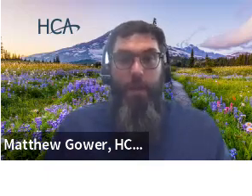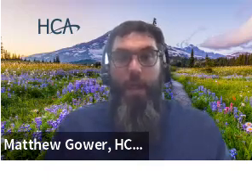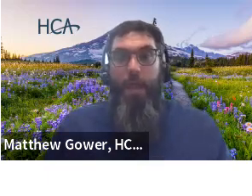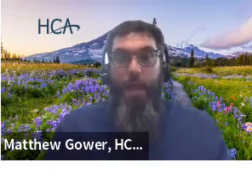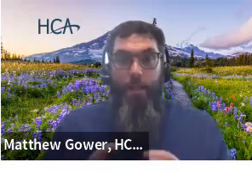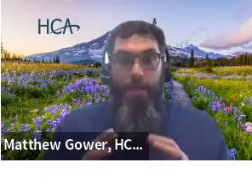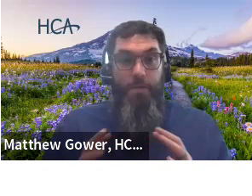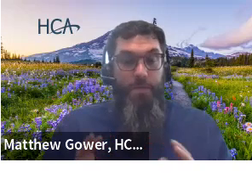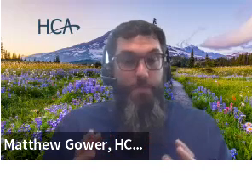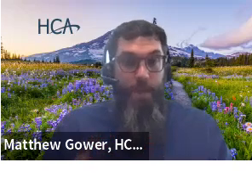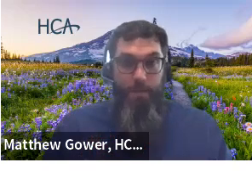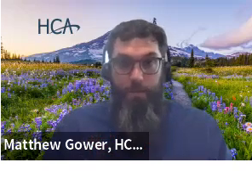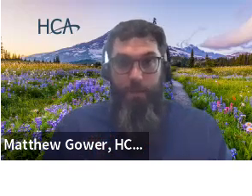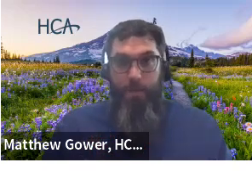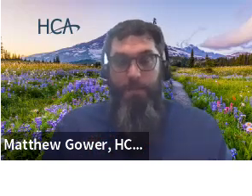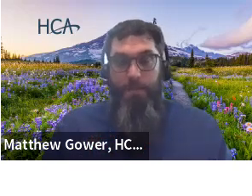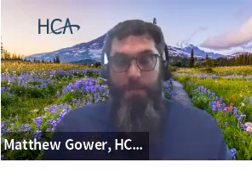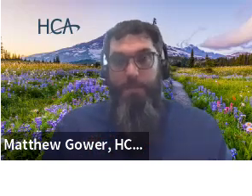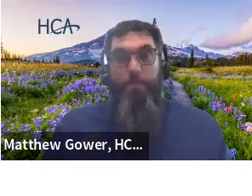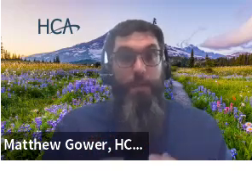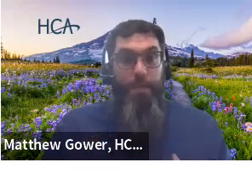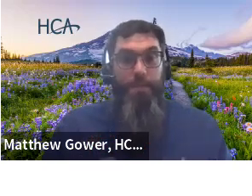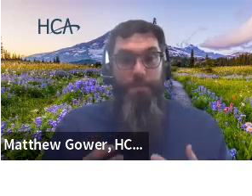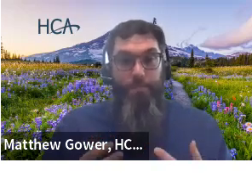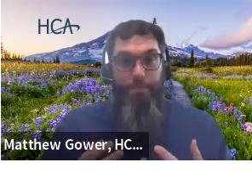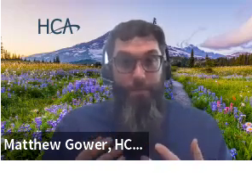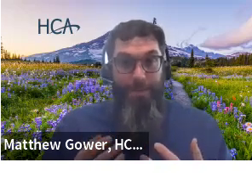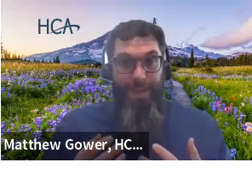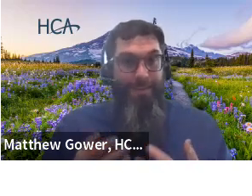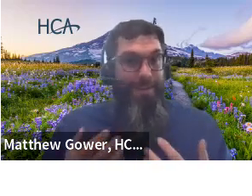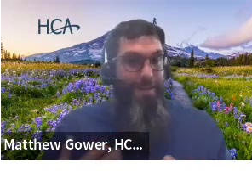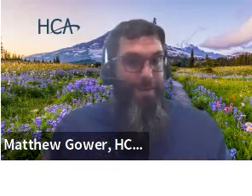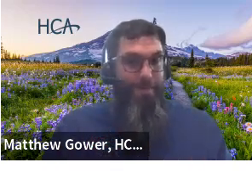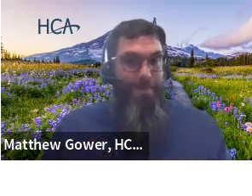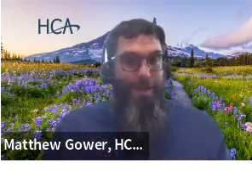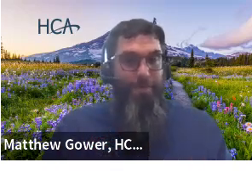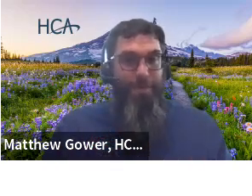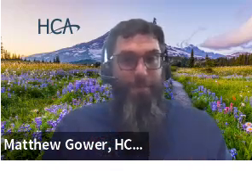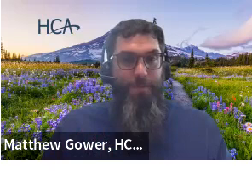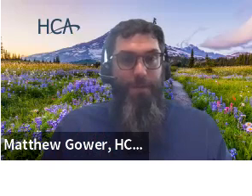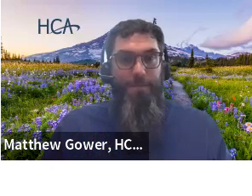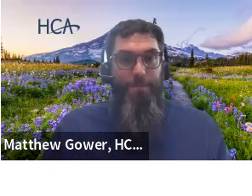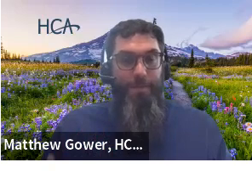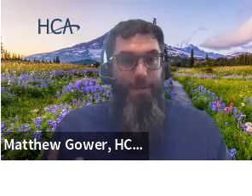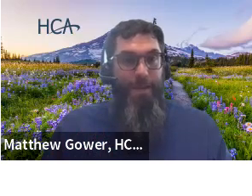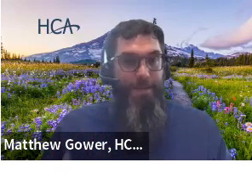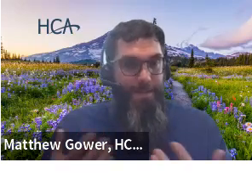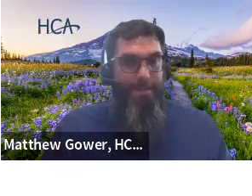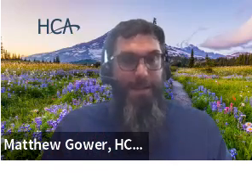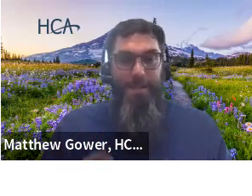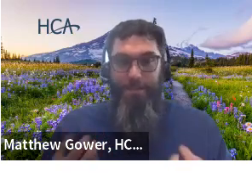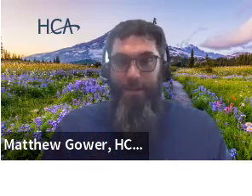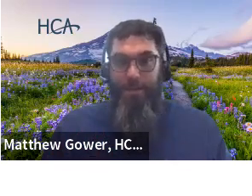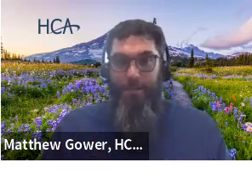over here. That's always been the strength of our crisis system, but it does kind of created that problem as we start to really look at